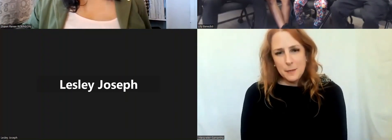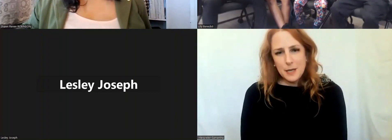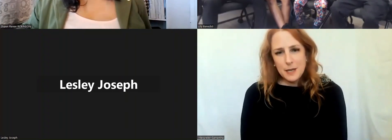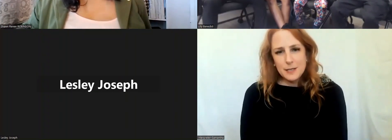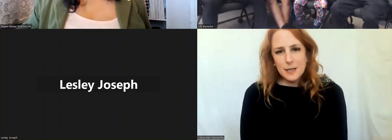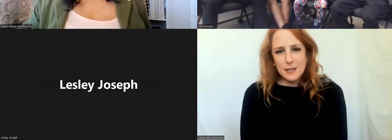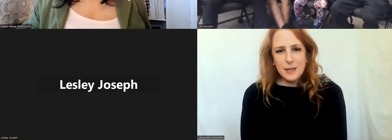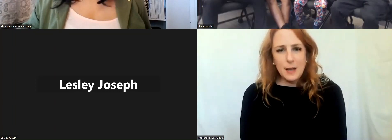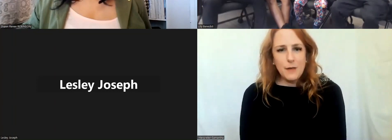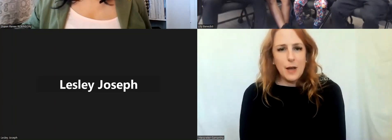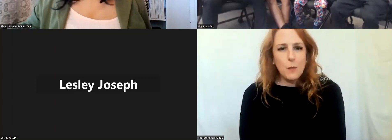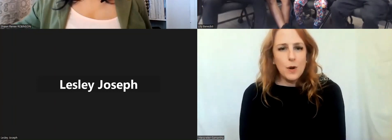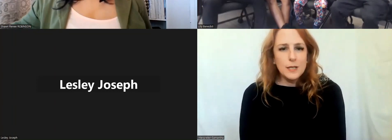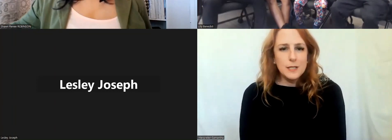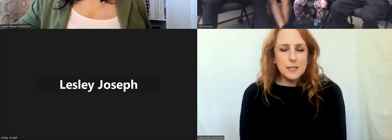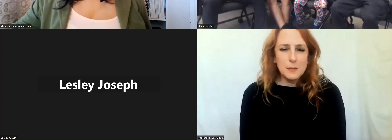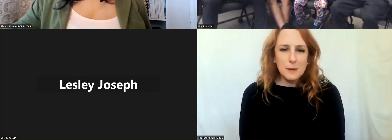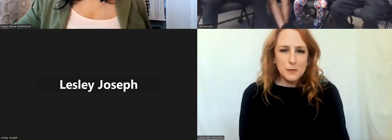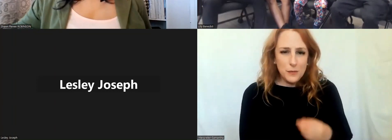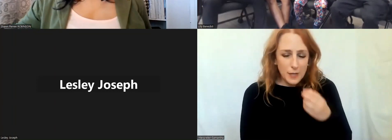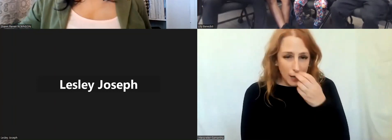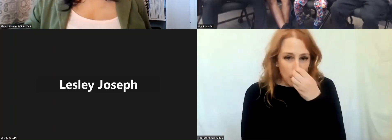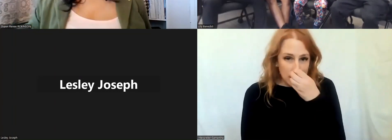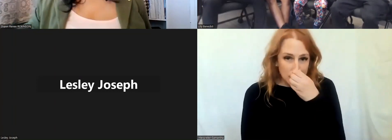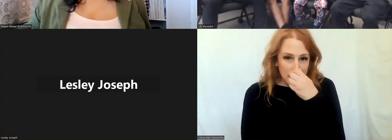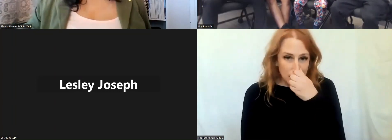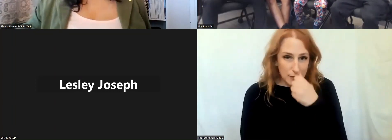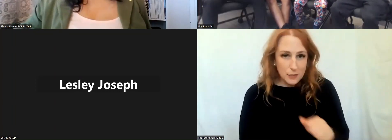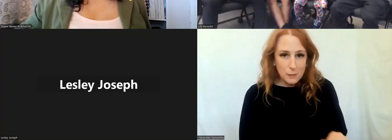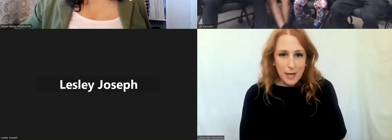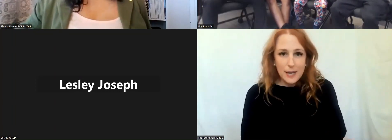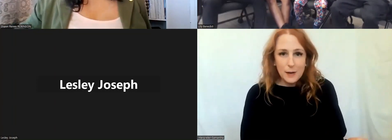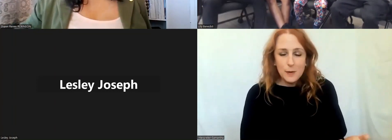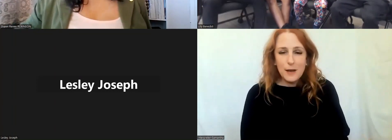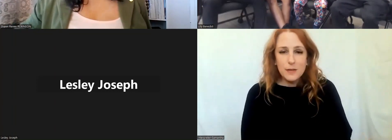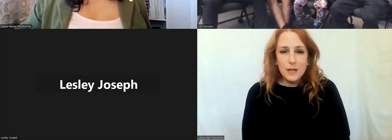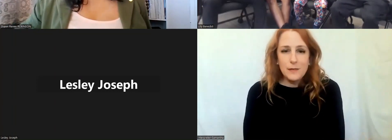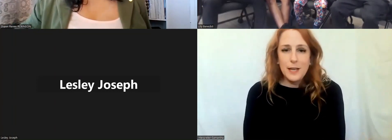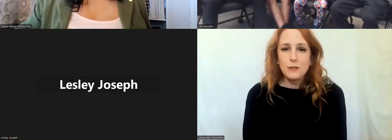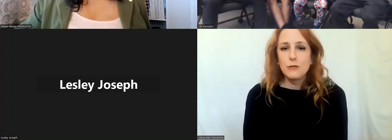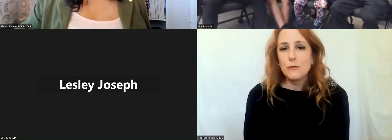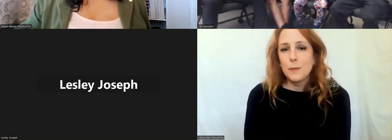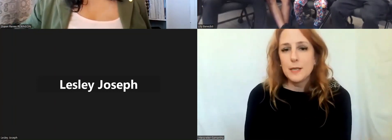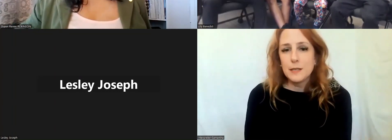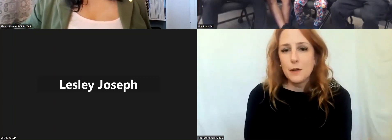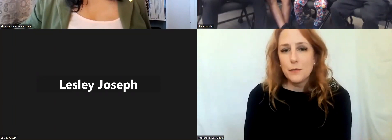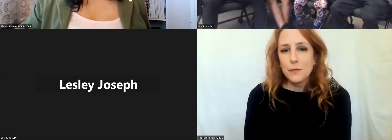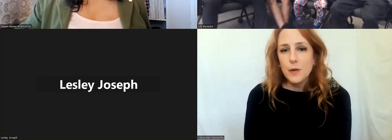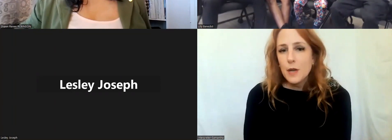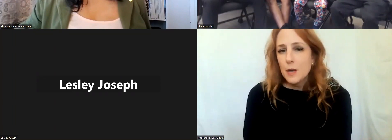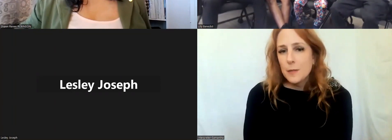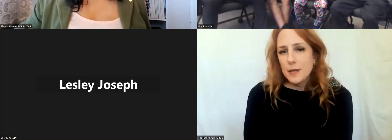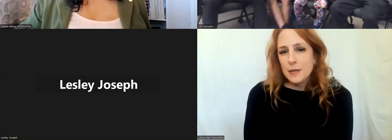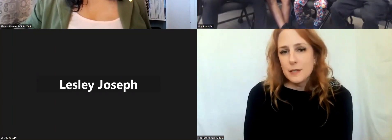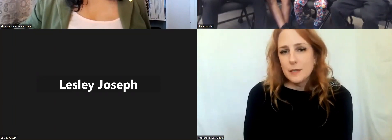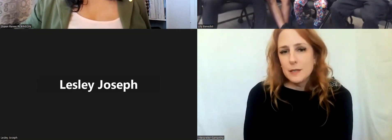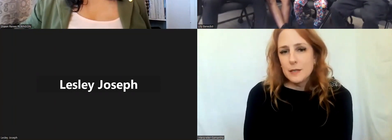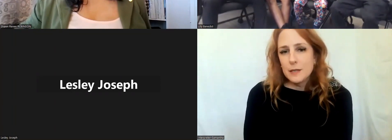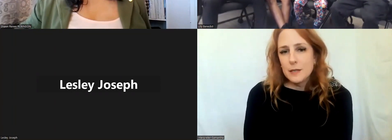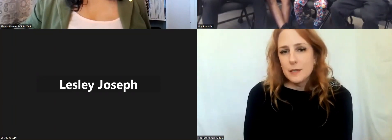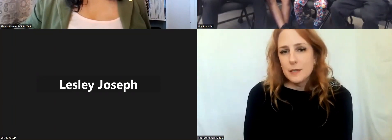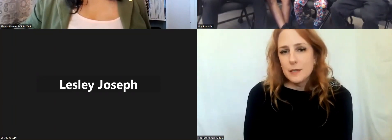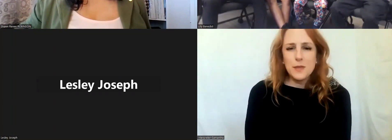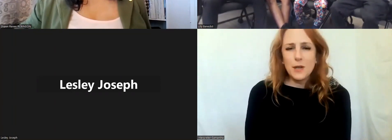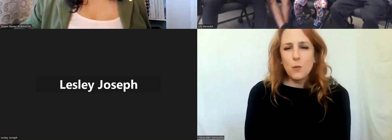be upset because like I wanted to sometimes feel I wanted to be hearing so bad. I would have a lot of hatred for myself